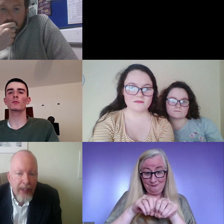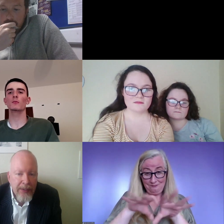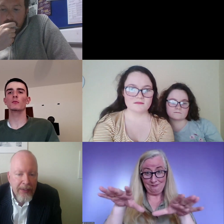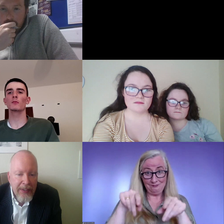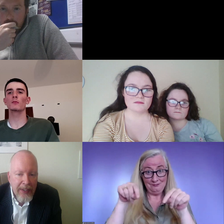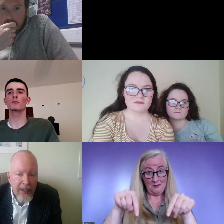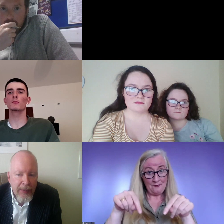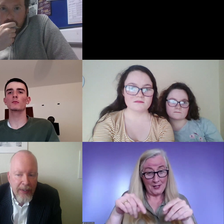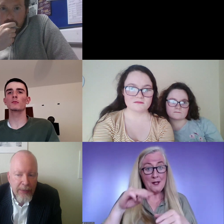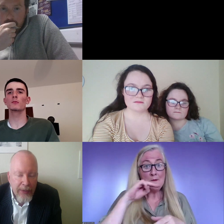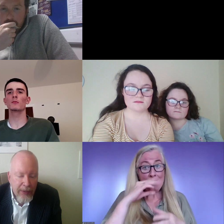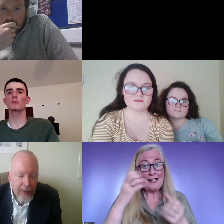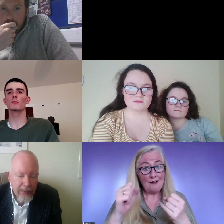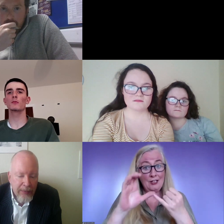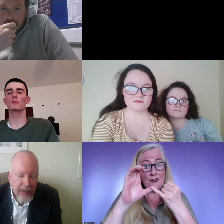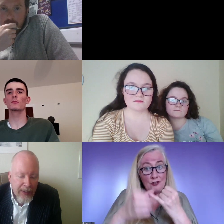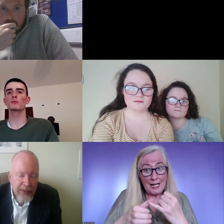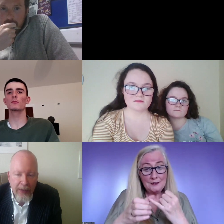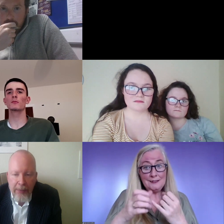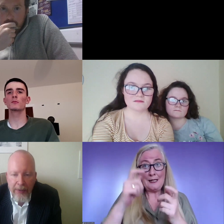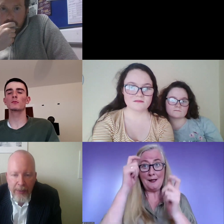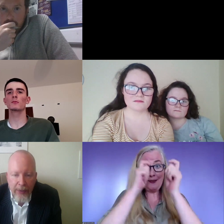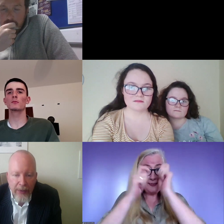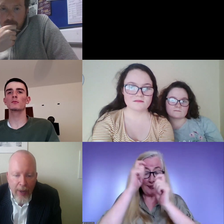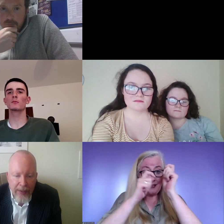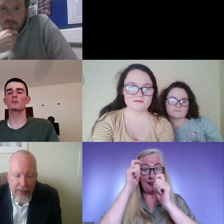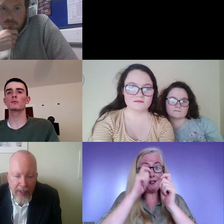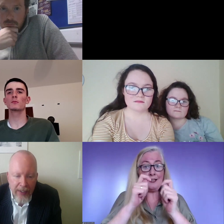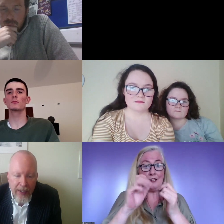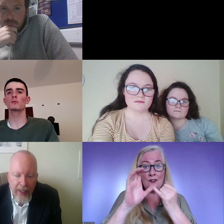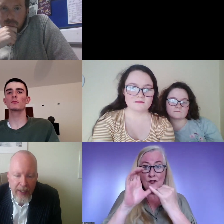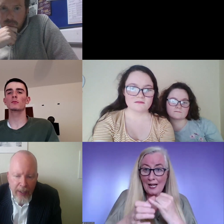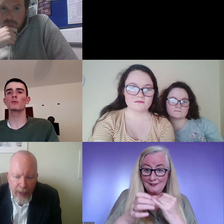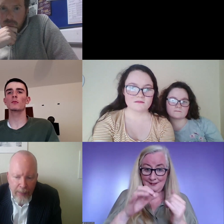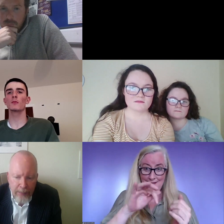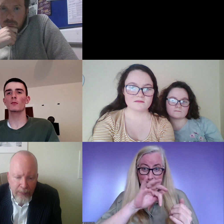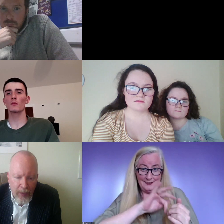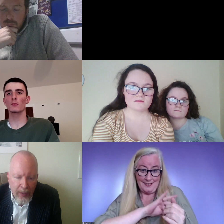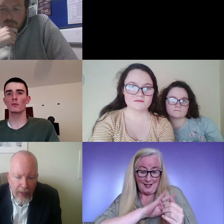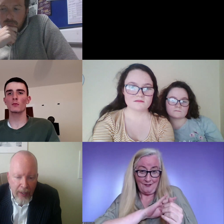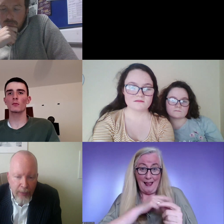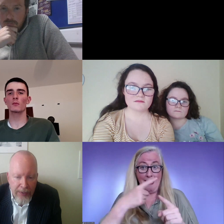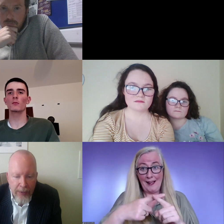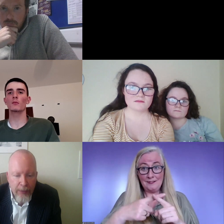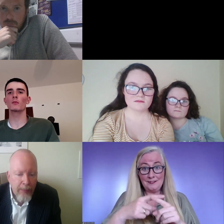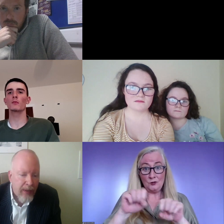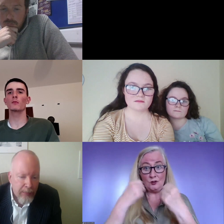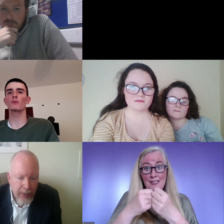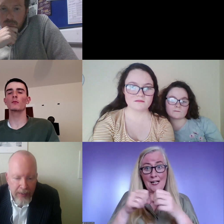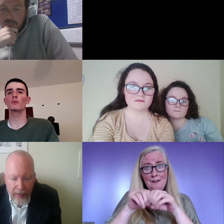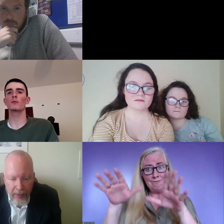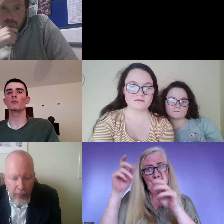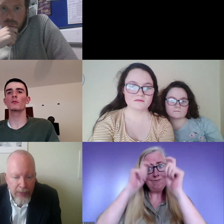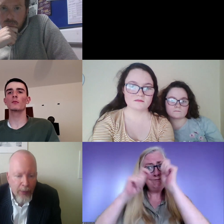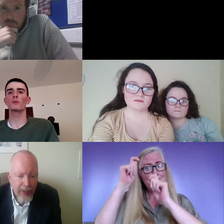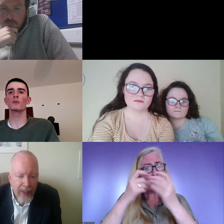for reflection. And I think as we look at reflecting on ourselves, but also on the wider society. I have a question here from